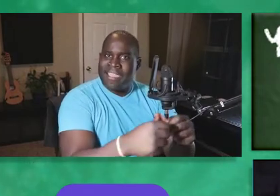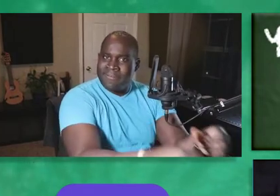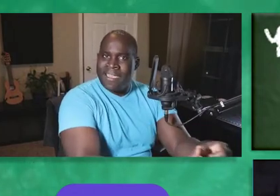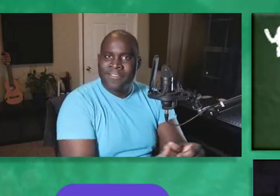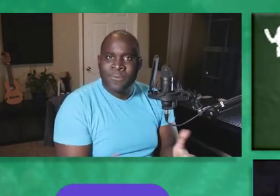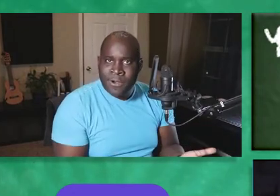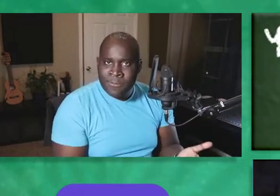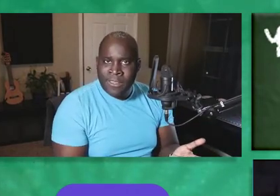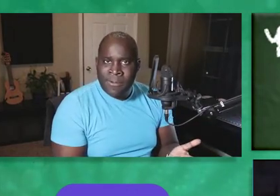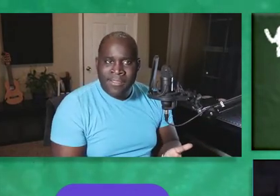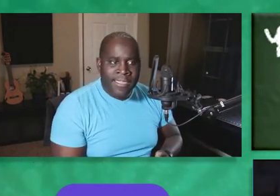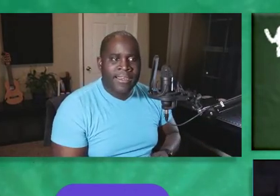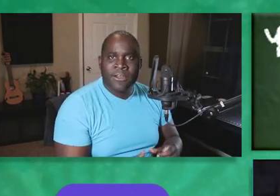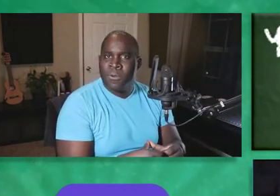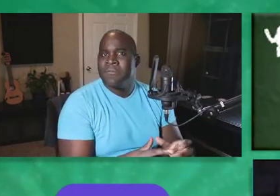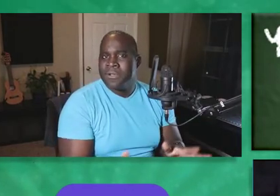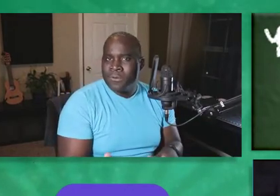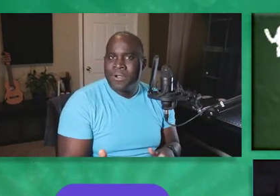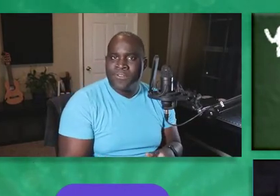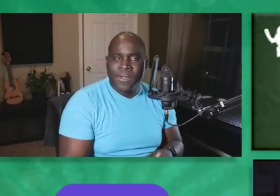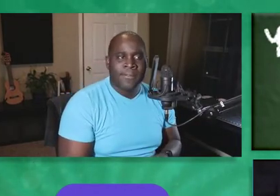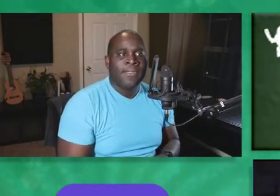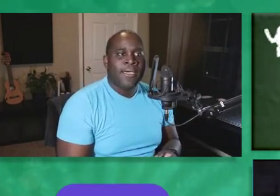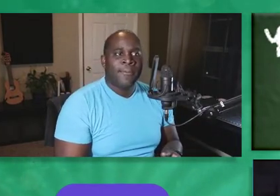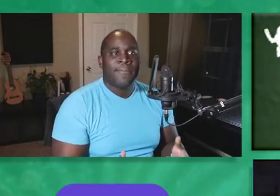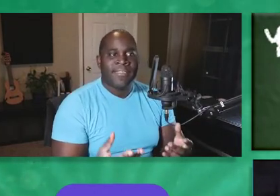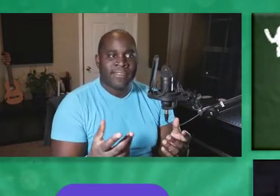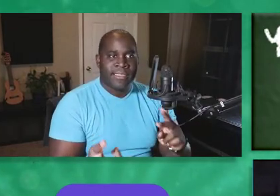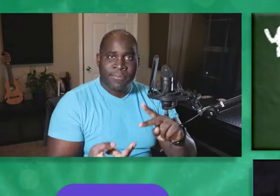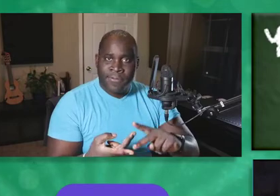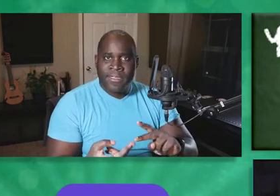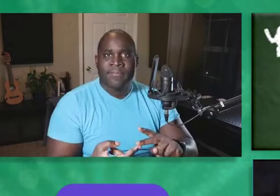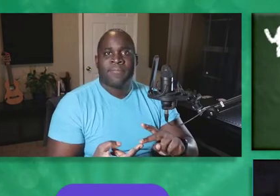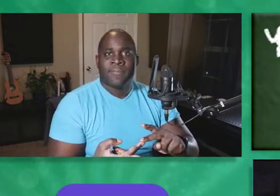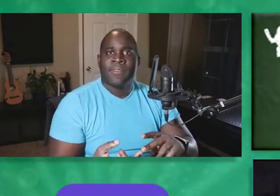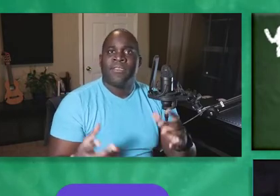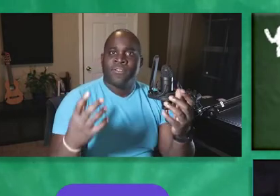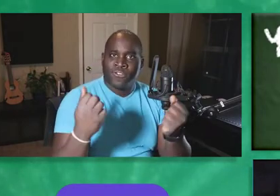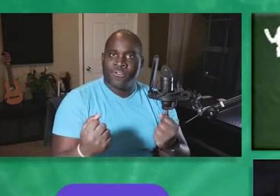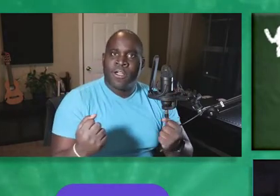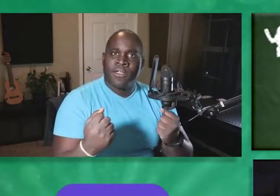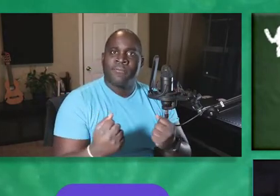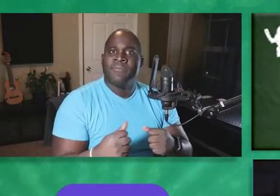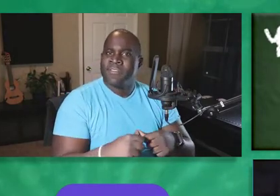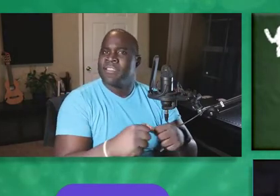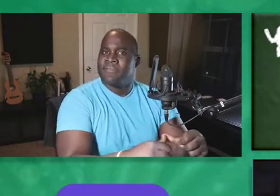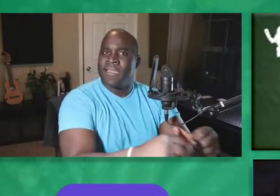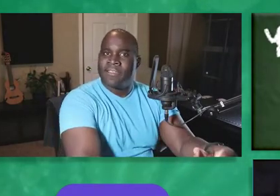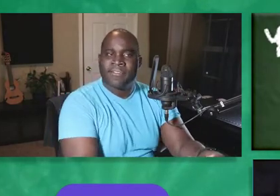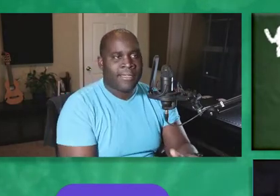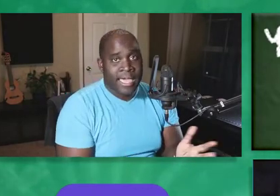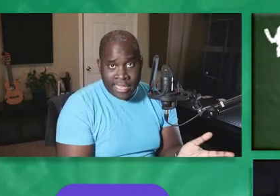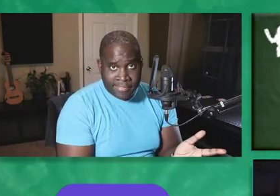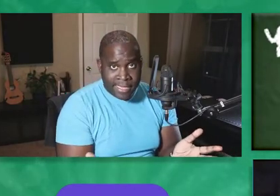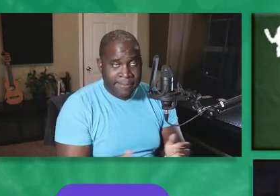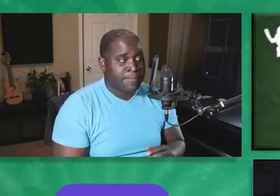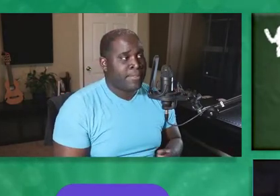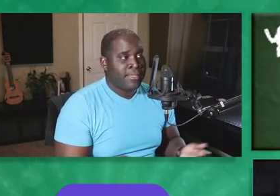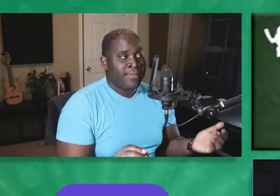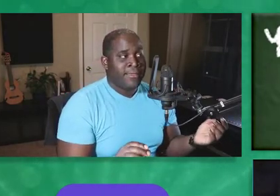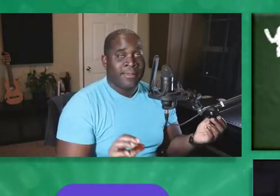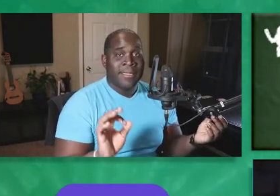like, steadfast could work really well in that. Unwavering could work as well. But basically, perfect, strong, steadfast. I like